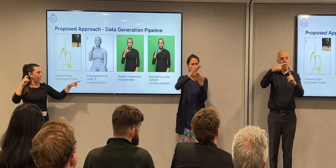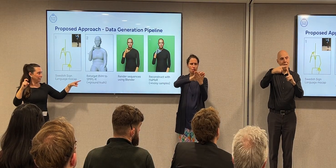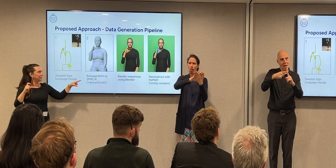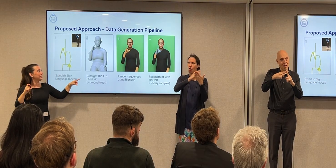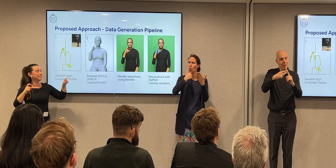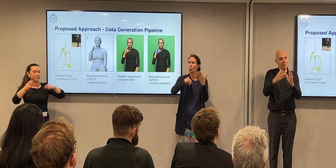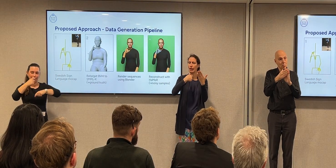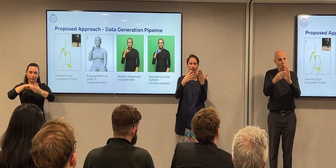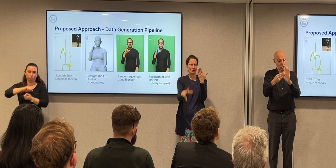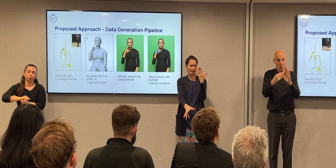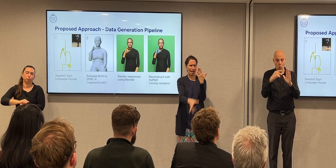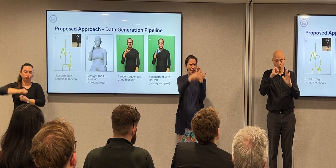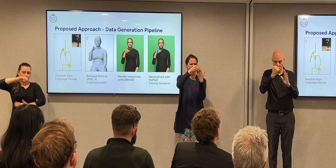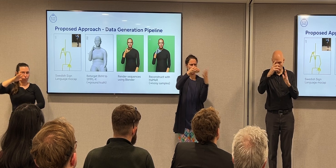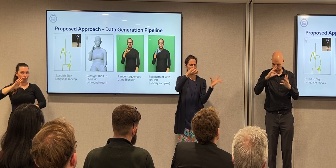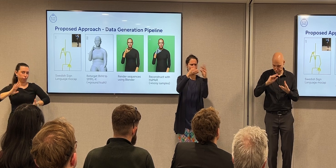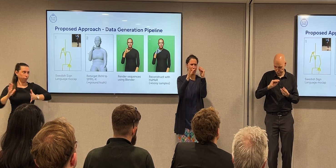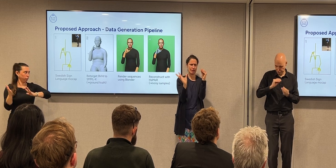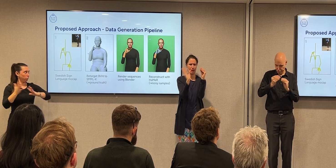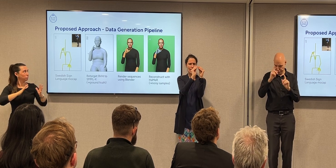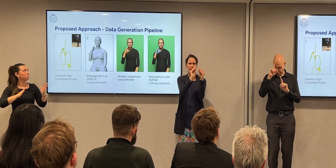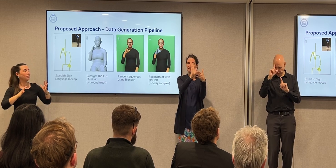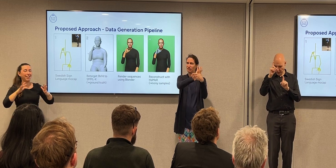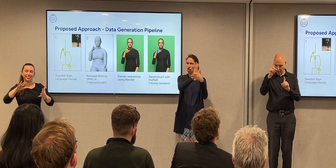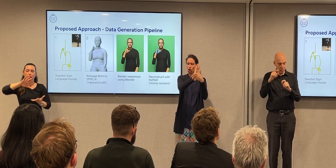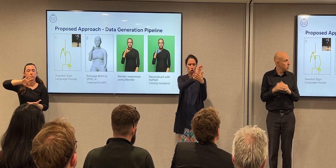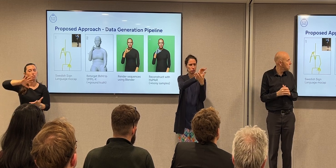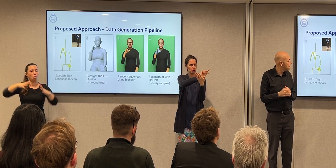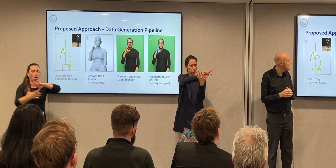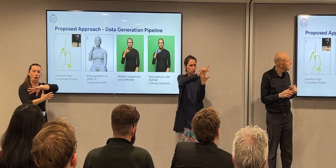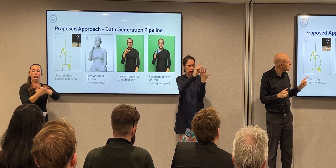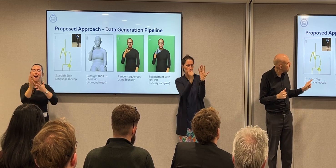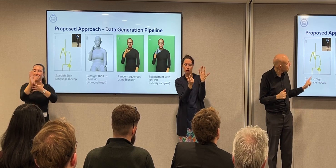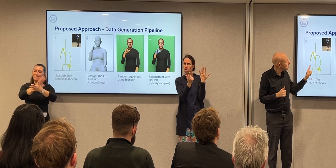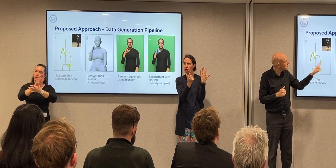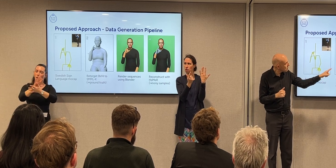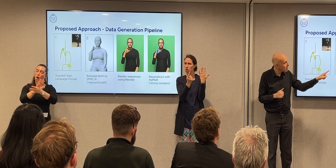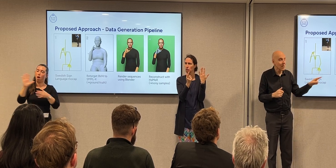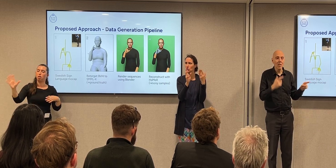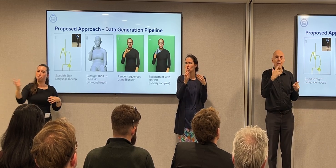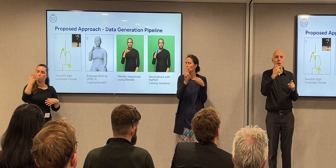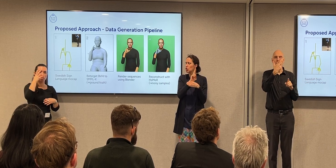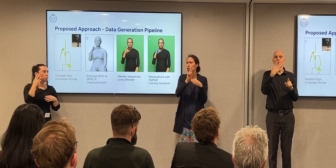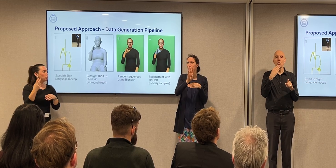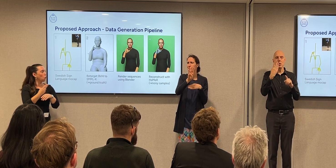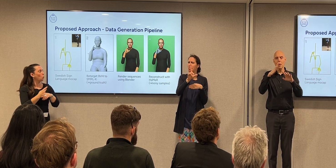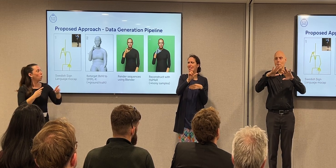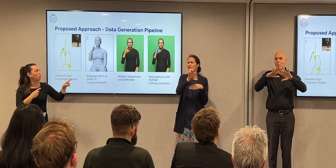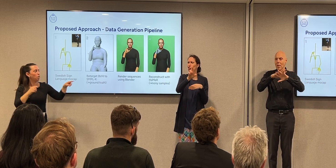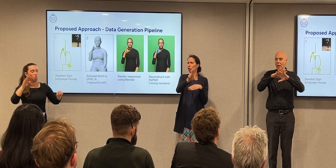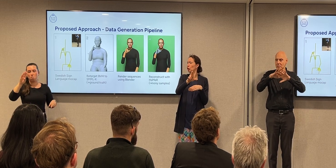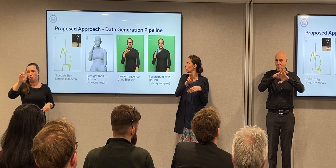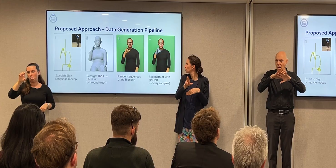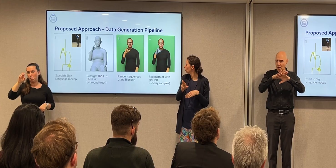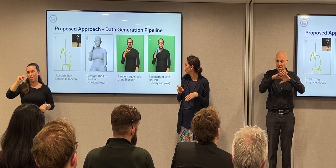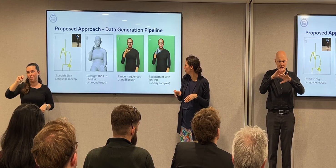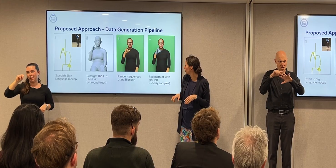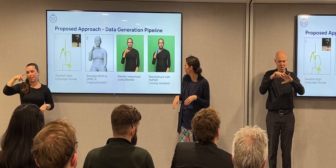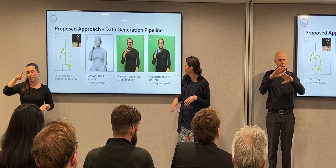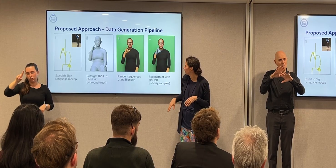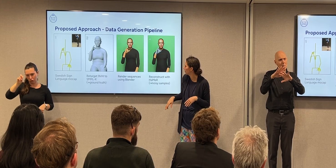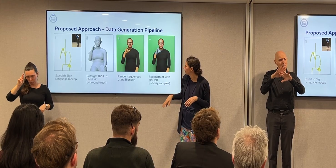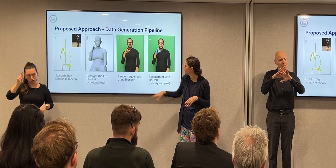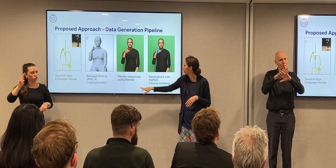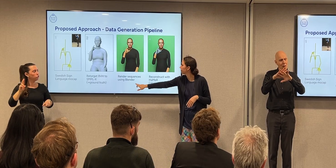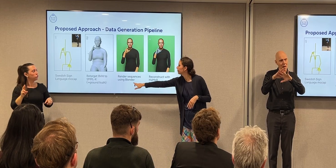out videos of that sequence. In this case, we used Blender for that. And the good thing is that these